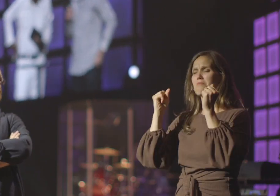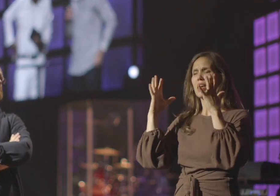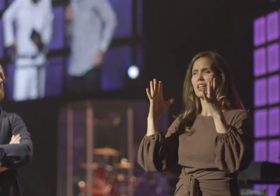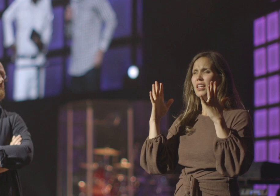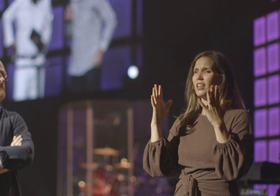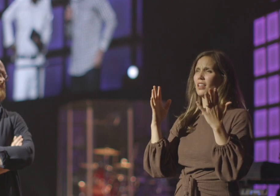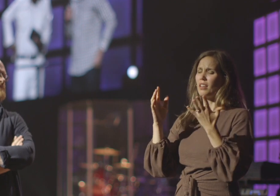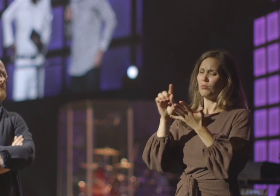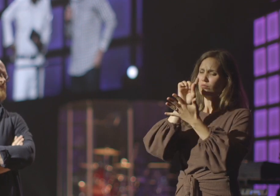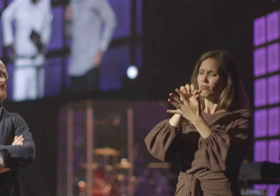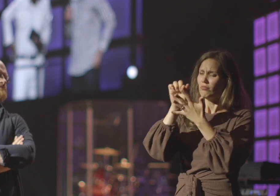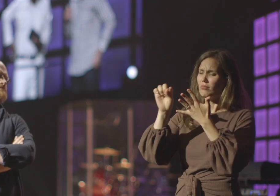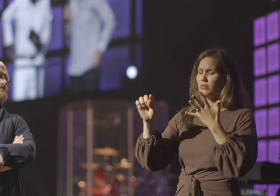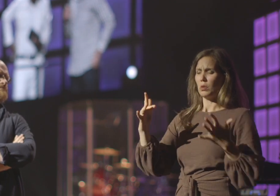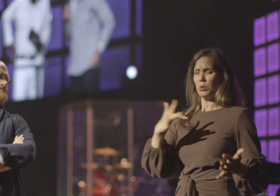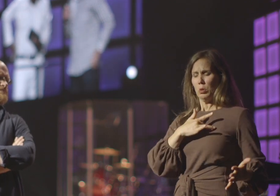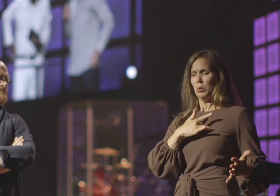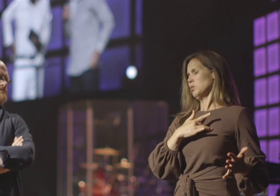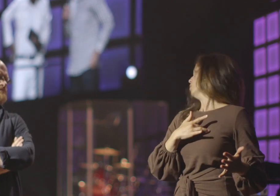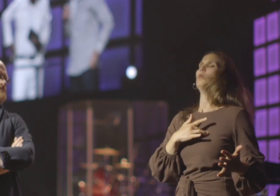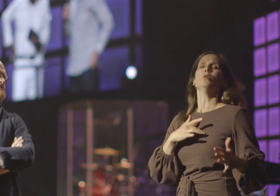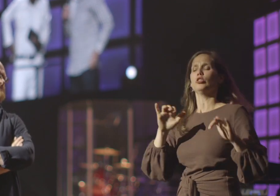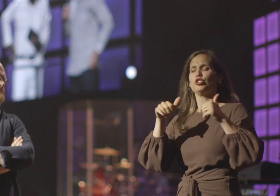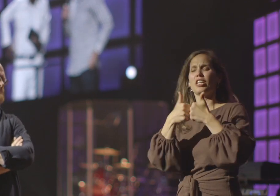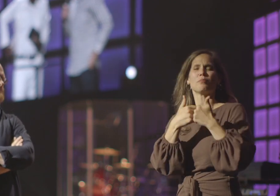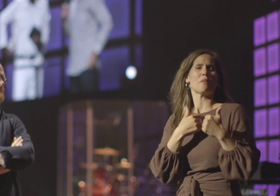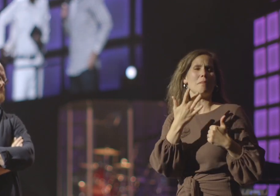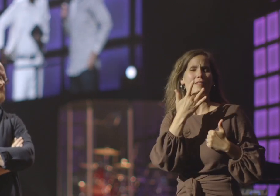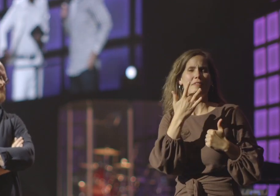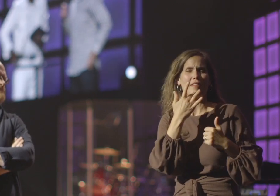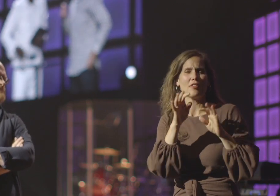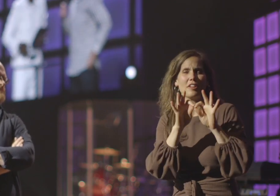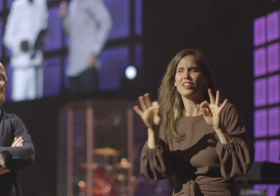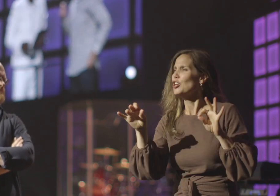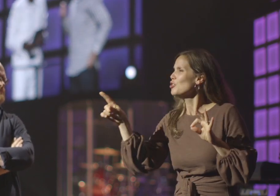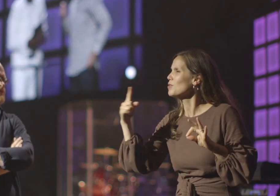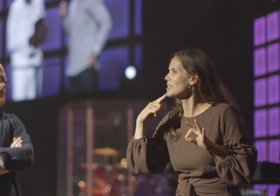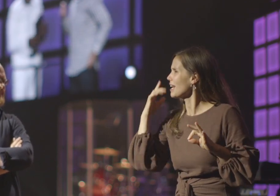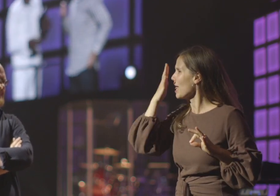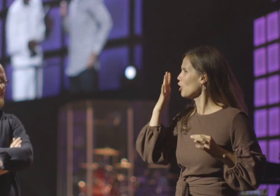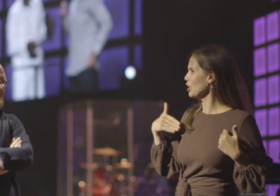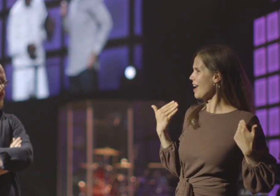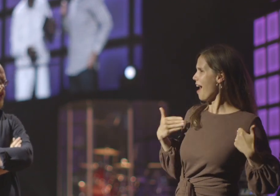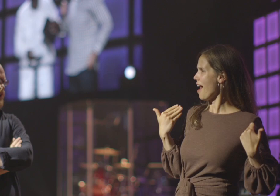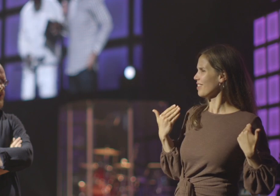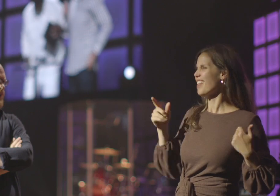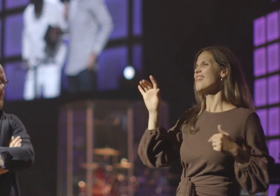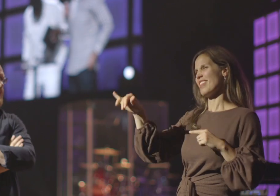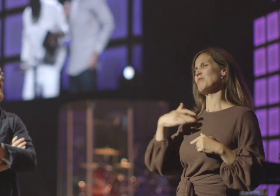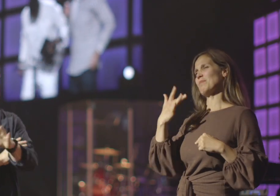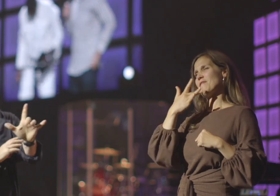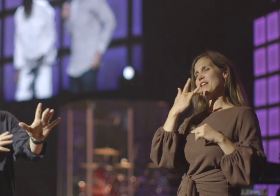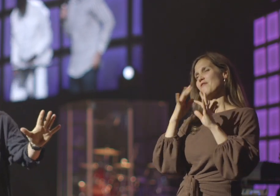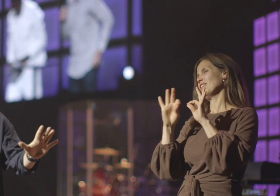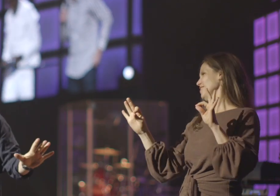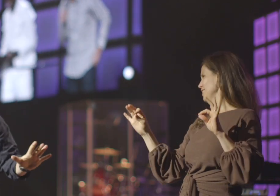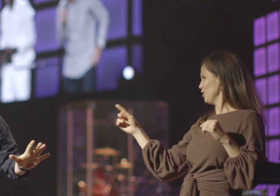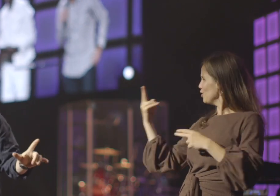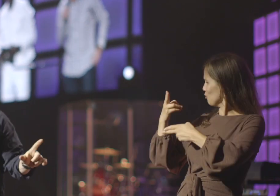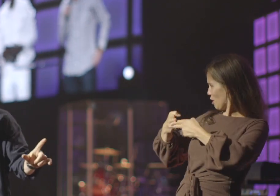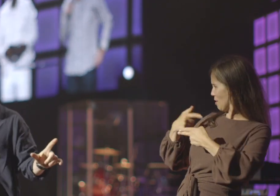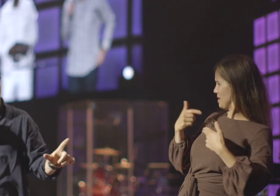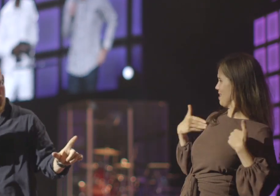my heart. But the thing I most loved that you said today was how young I look. I'm a young man. I